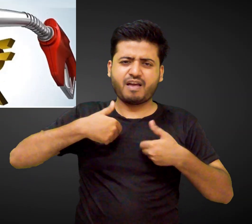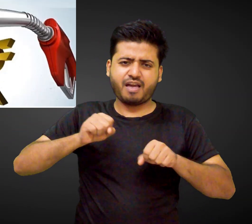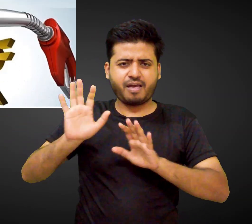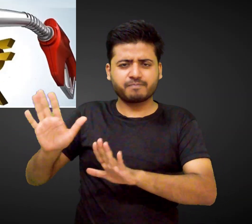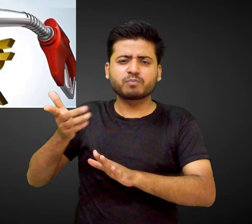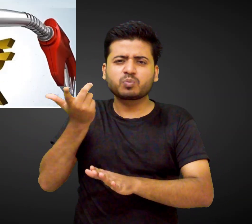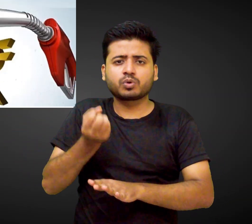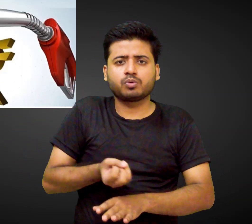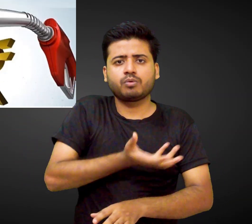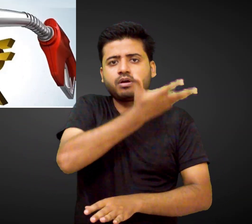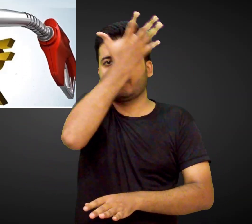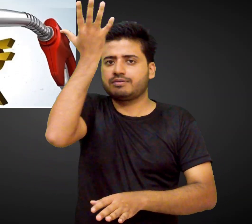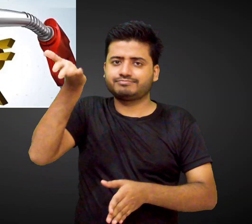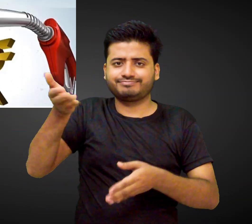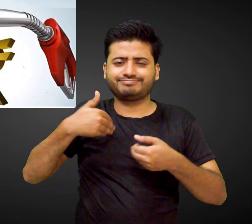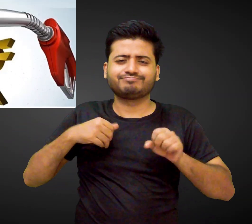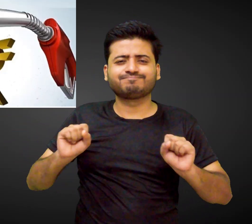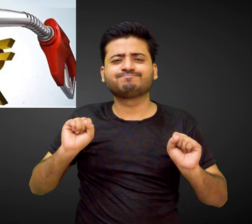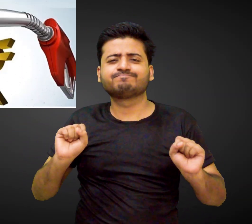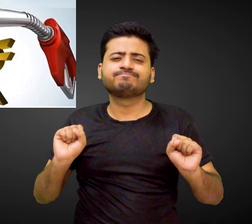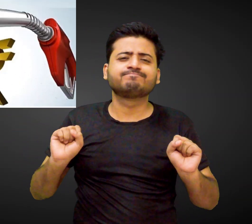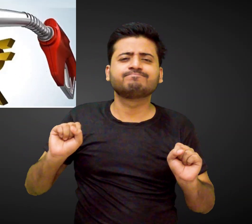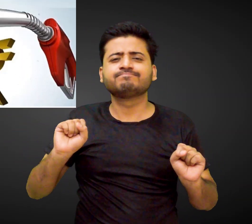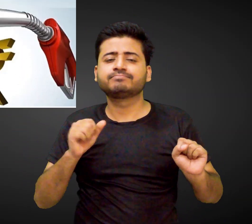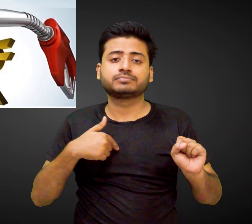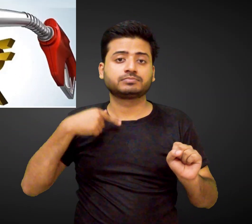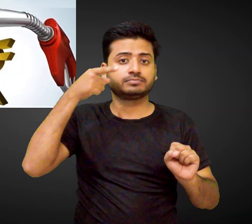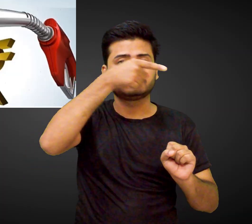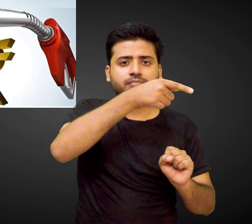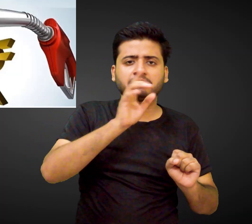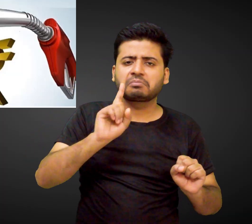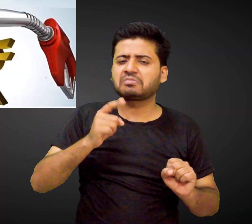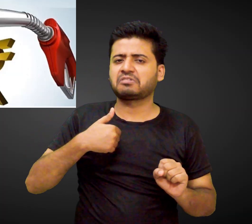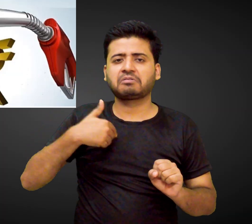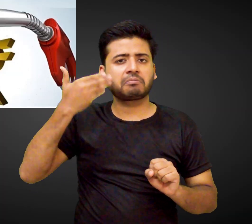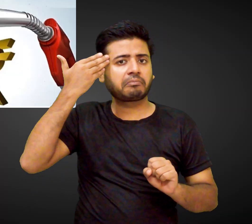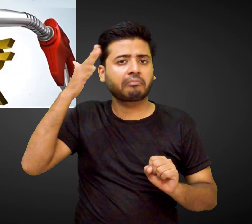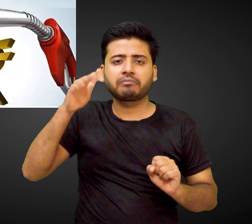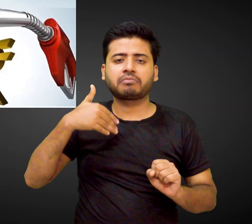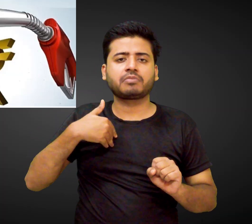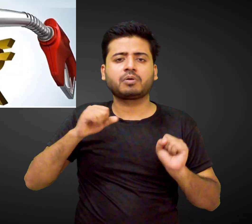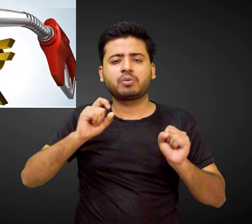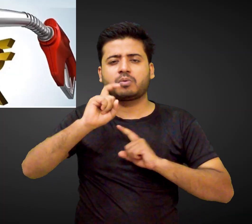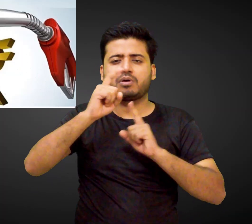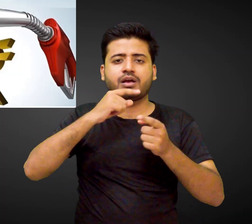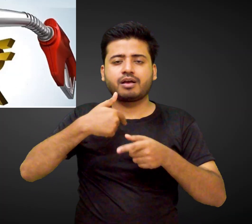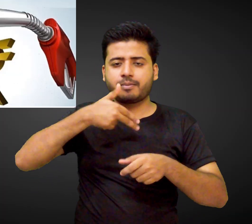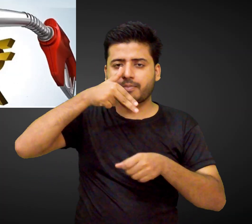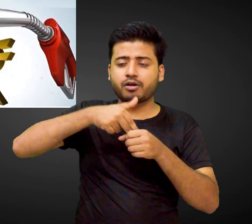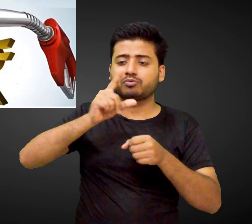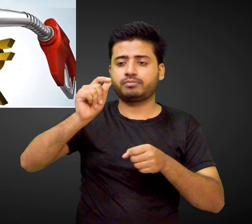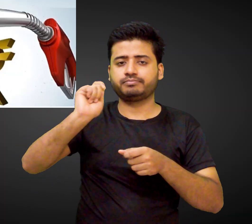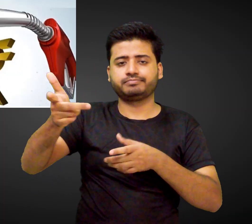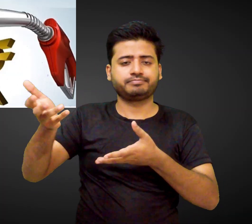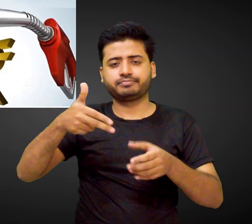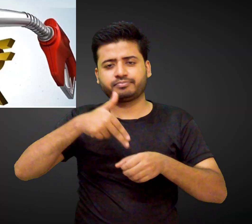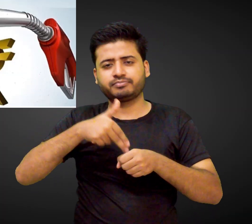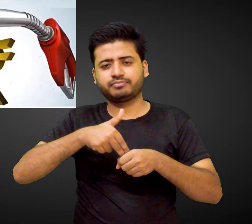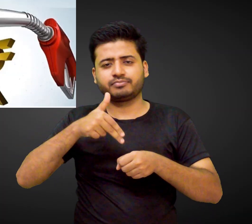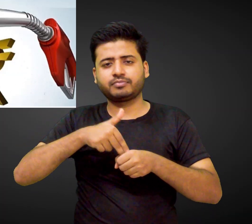programs that provide fuel discounts based on your purchases. Some credit cards also offer cashback or points for fuel spending. Fill up